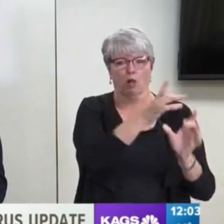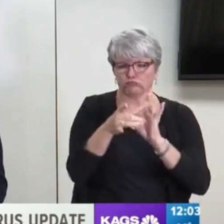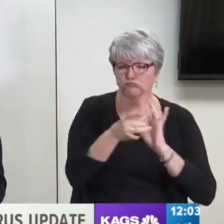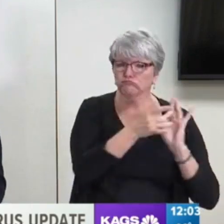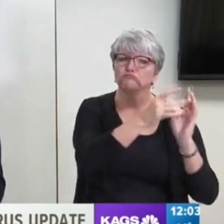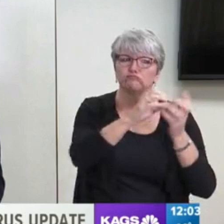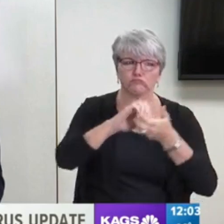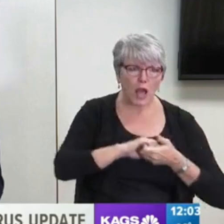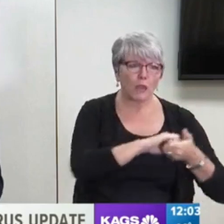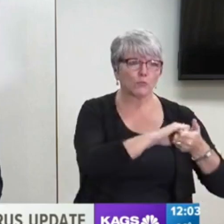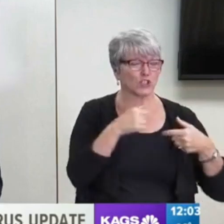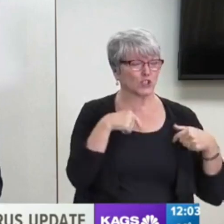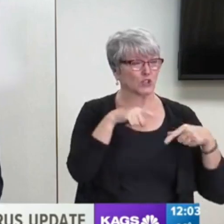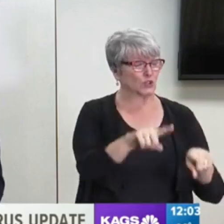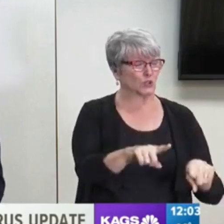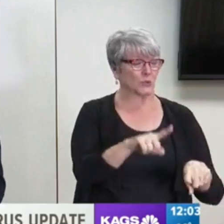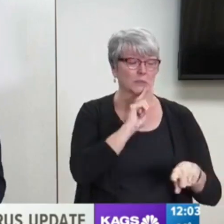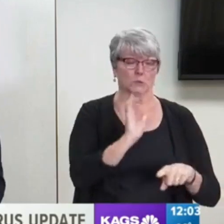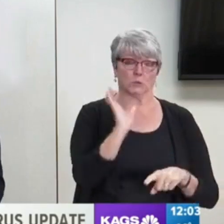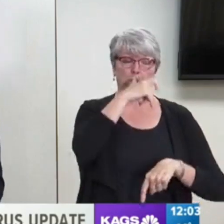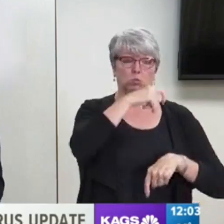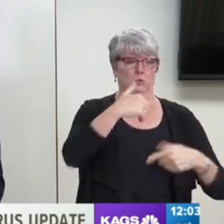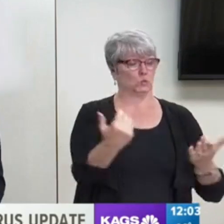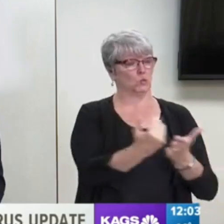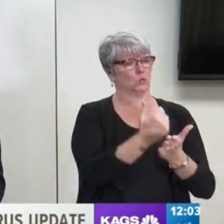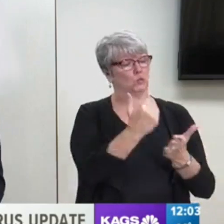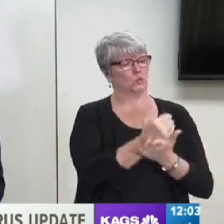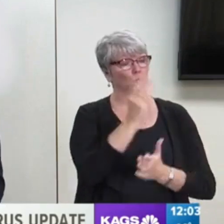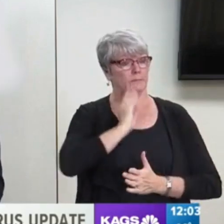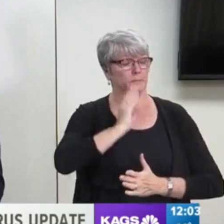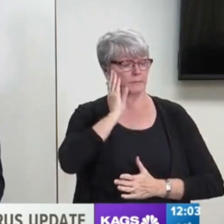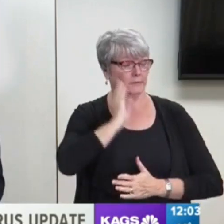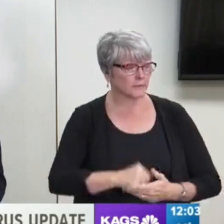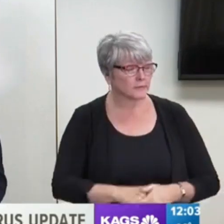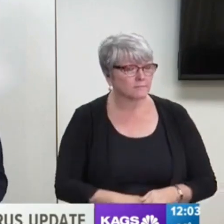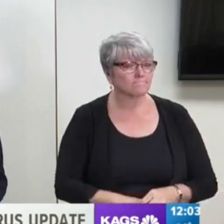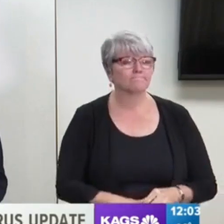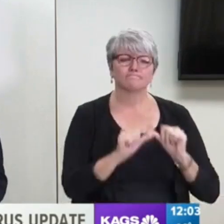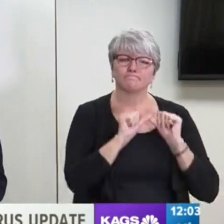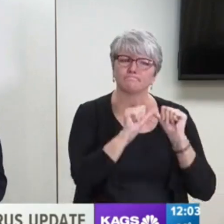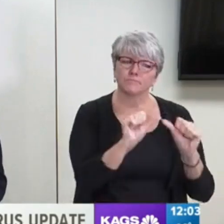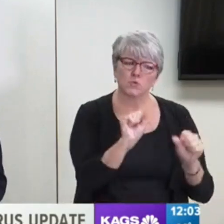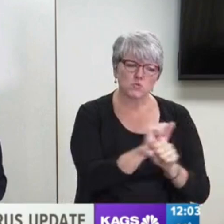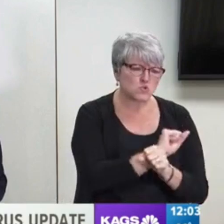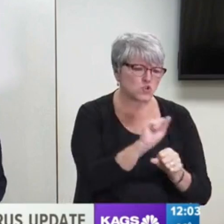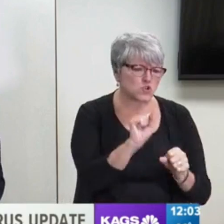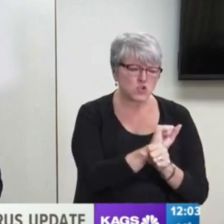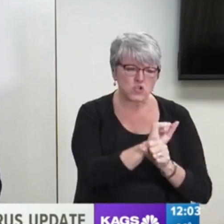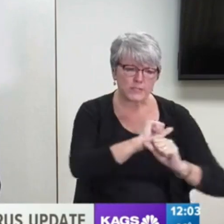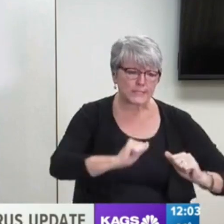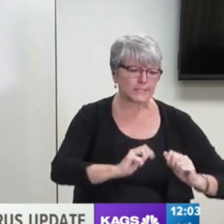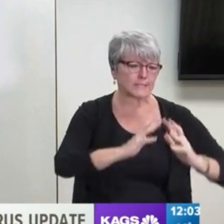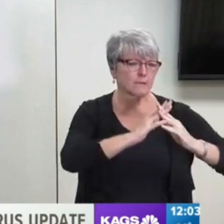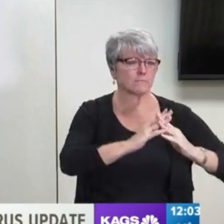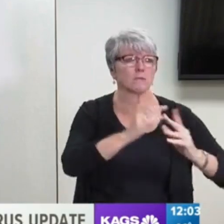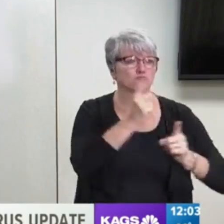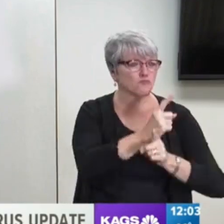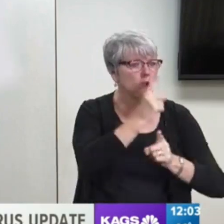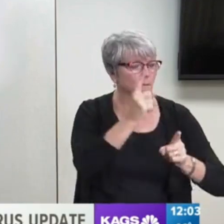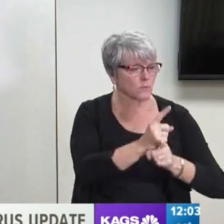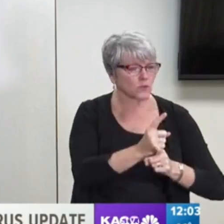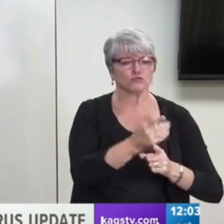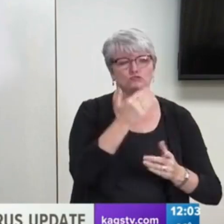cooperation during this unprecedented time. We continue to work hard implementing what is known sound public